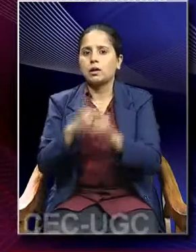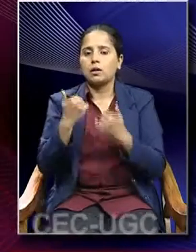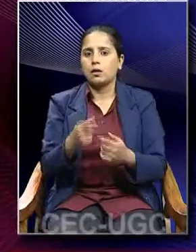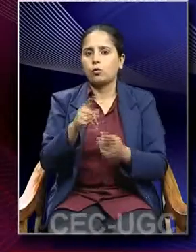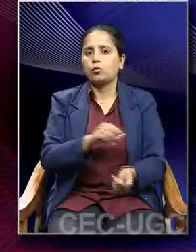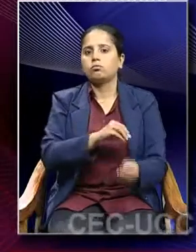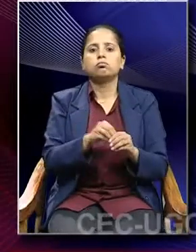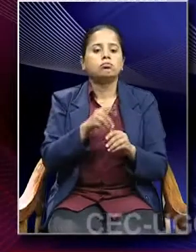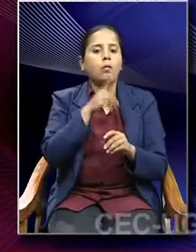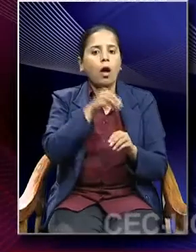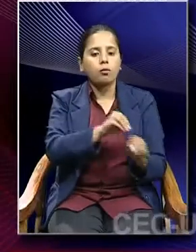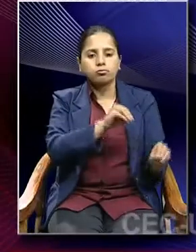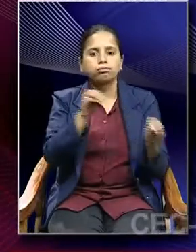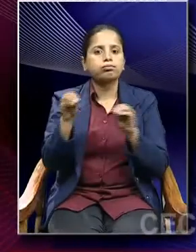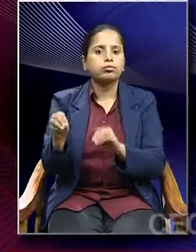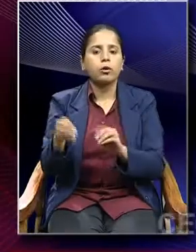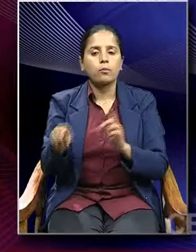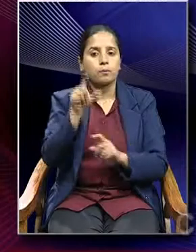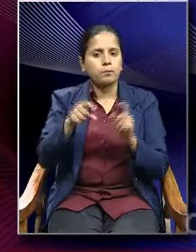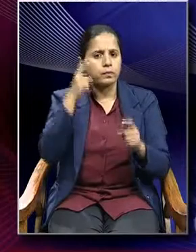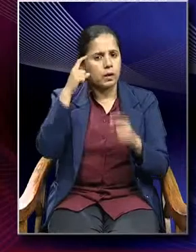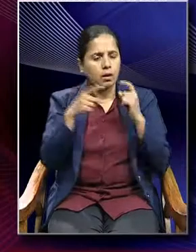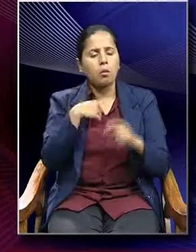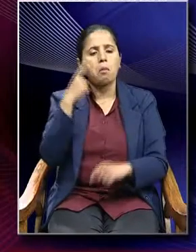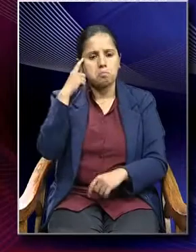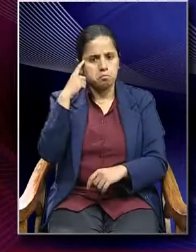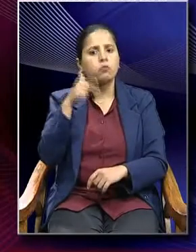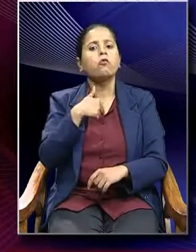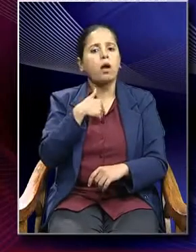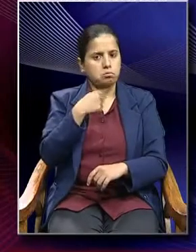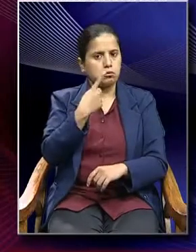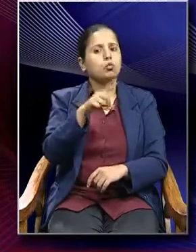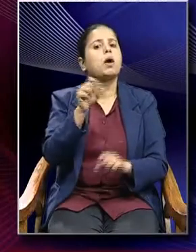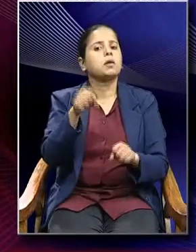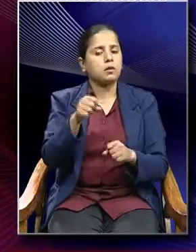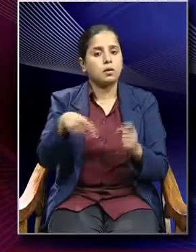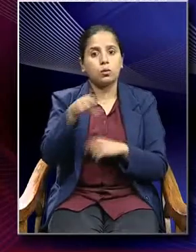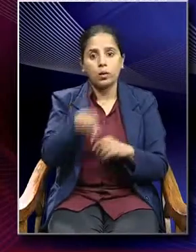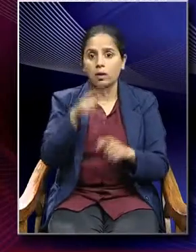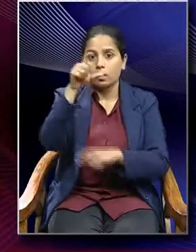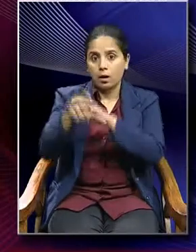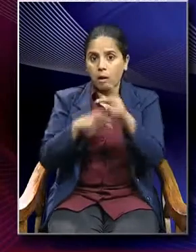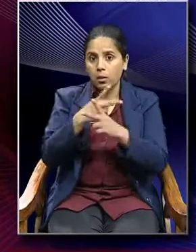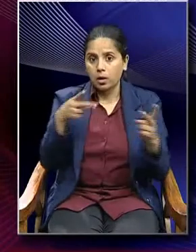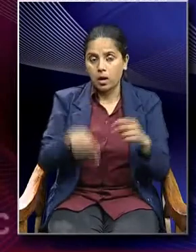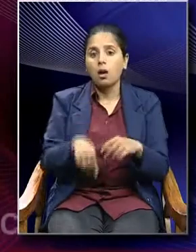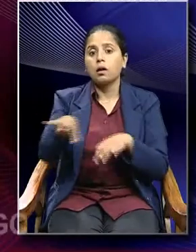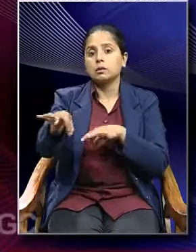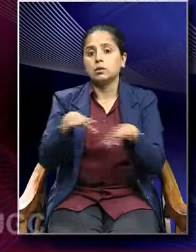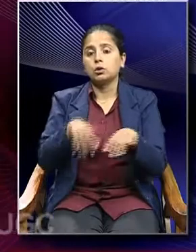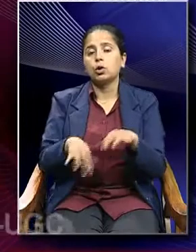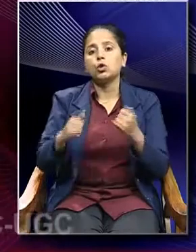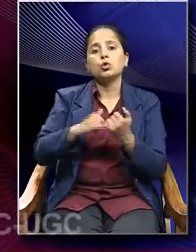And thinkers were making sense of this by saying that industrial urban society